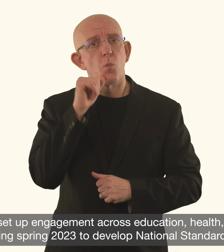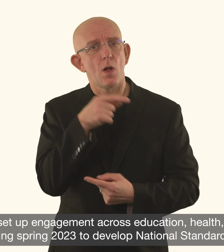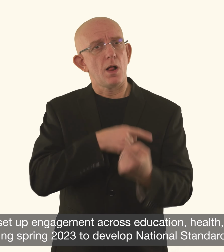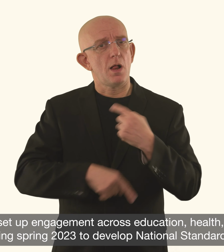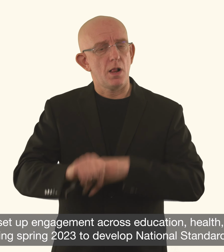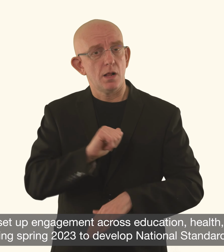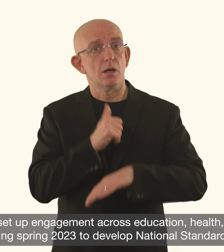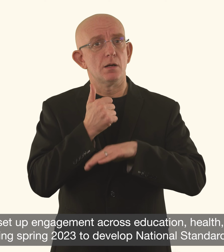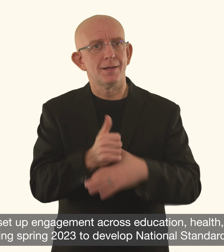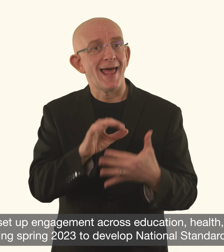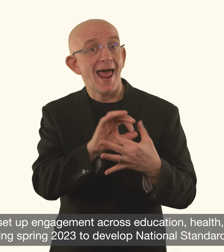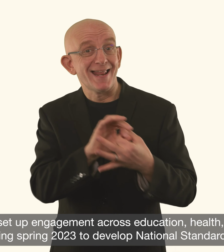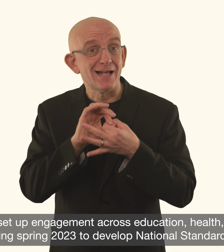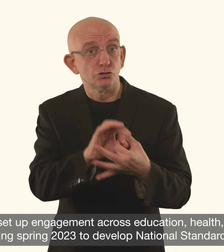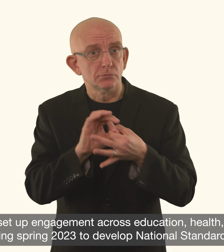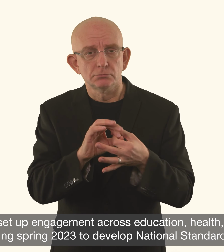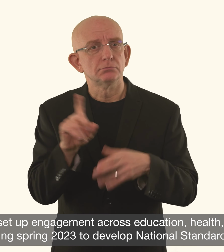system underpinned by national standards.